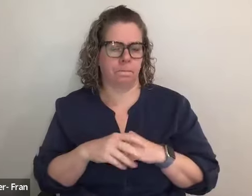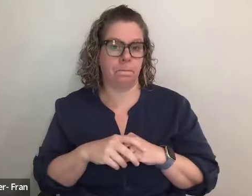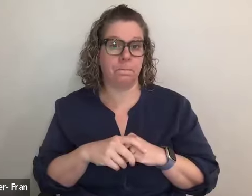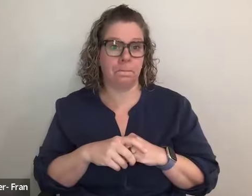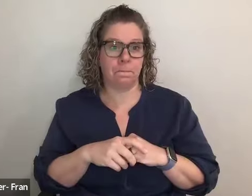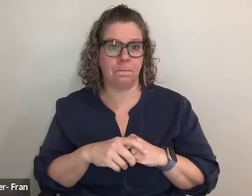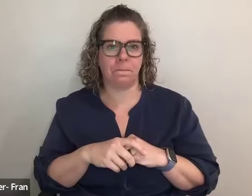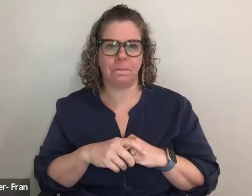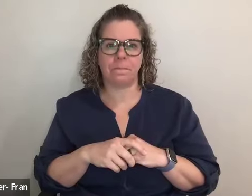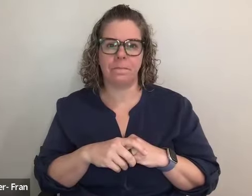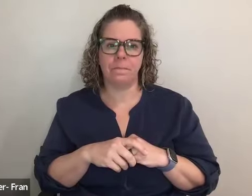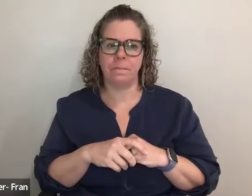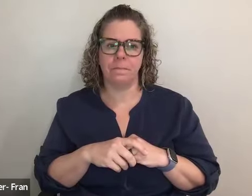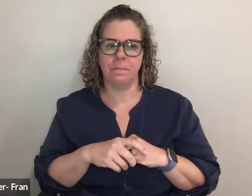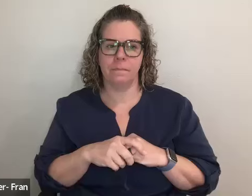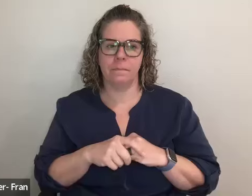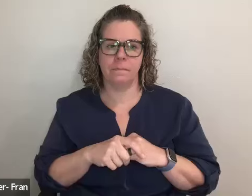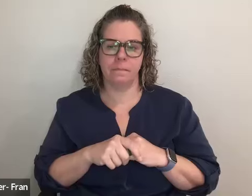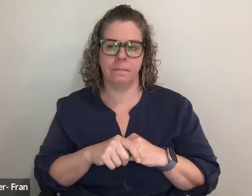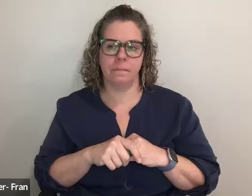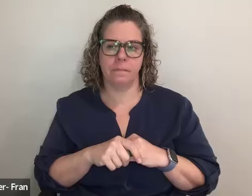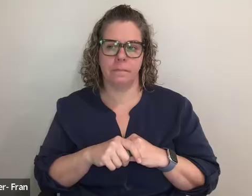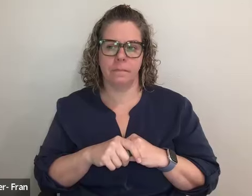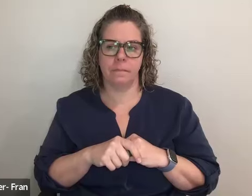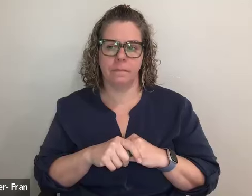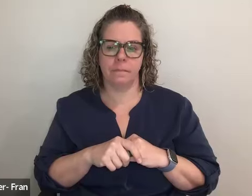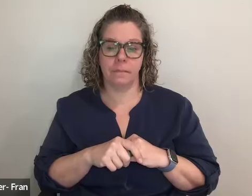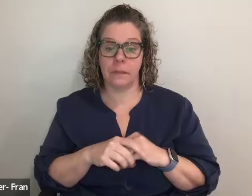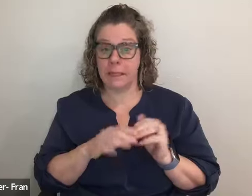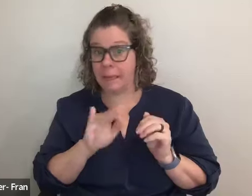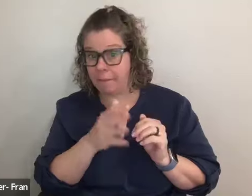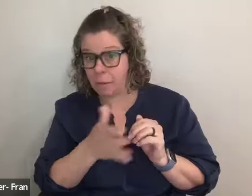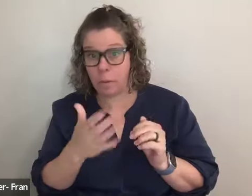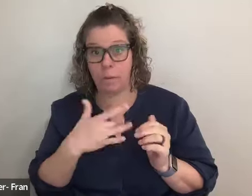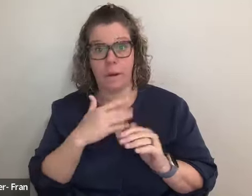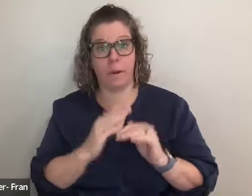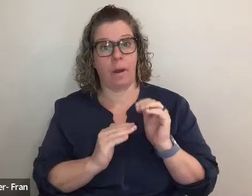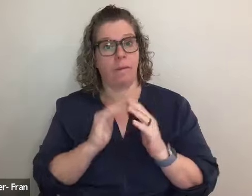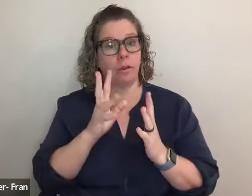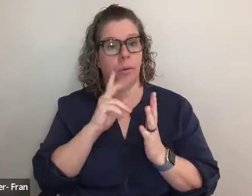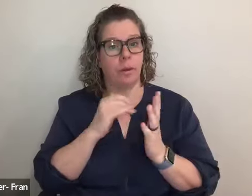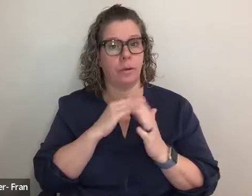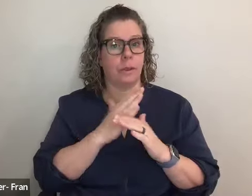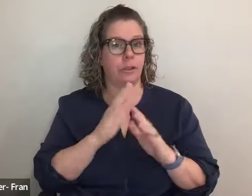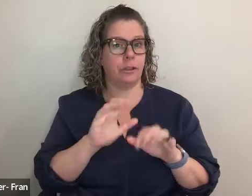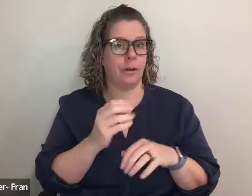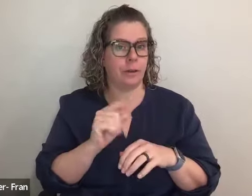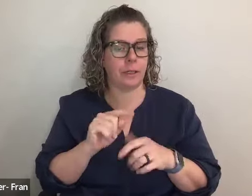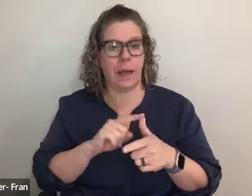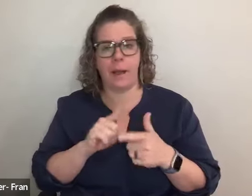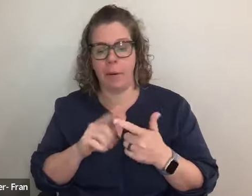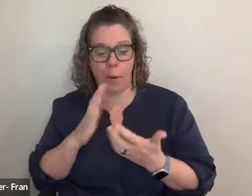Okay. And I invite you, you guys can share it in the chat, but if you have a pen or paper or a notes in your